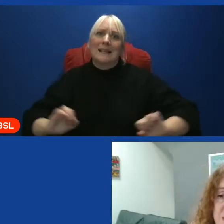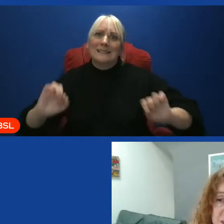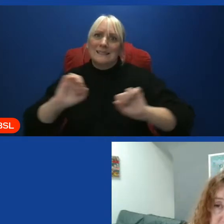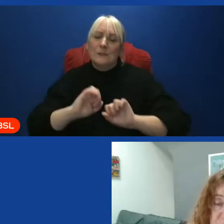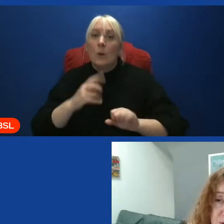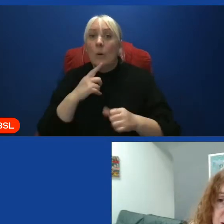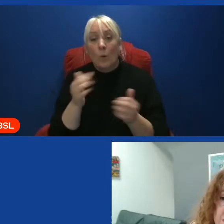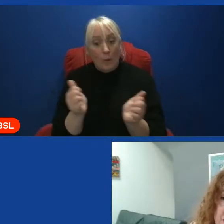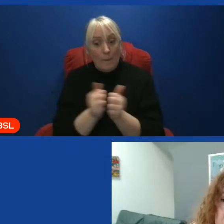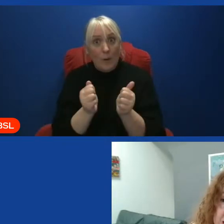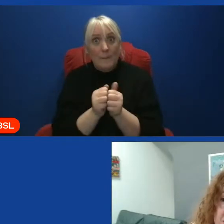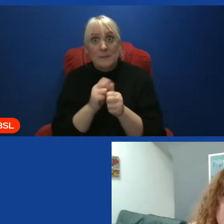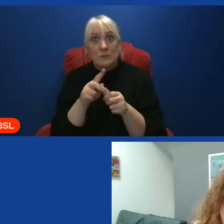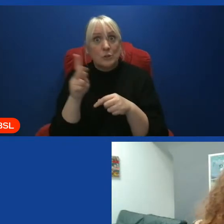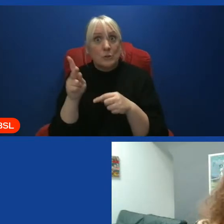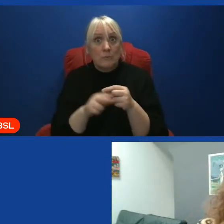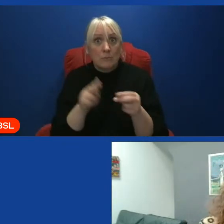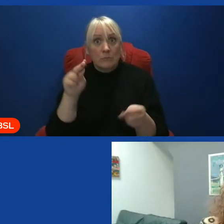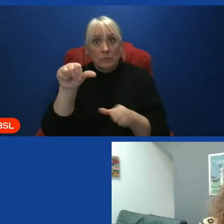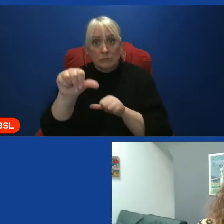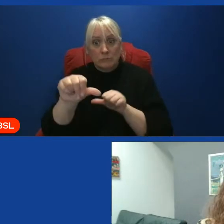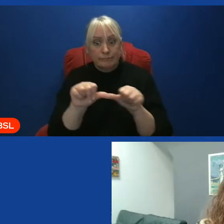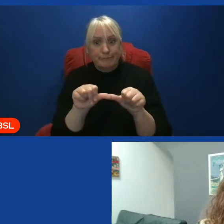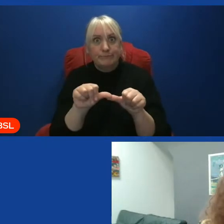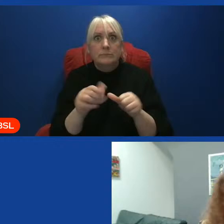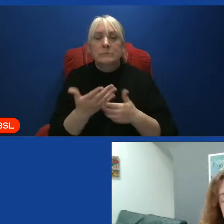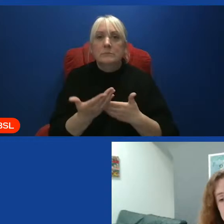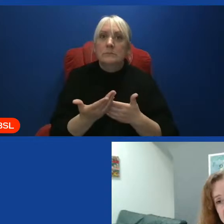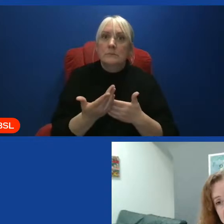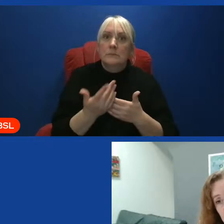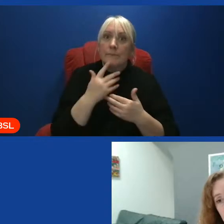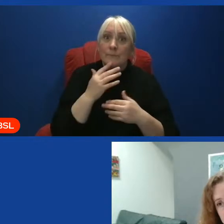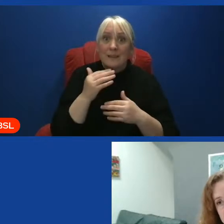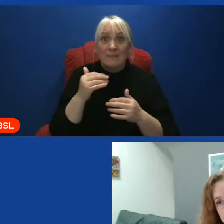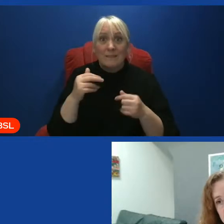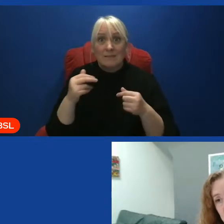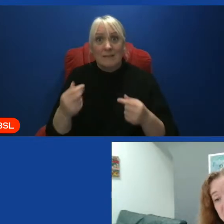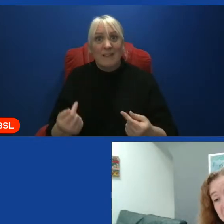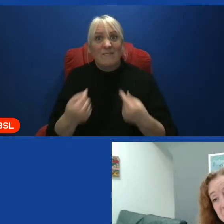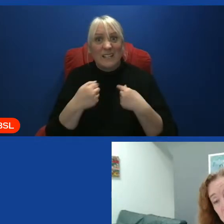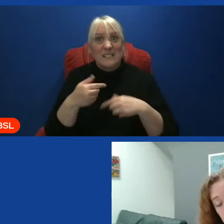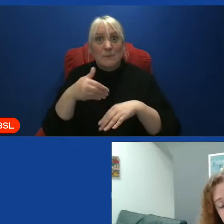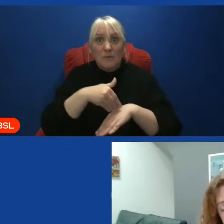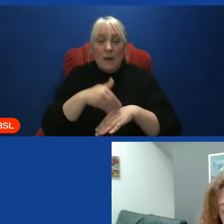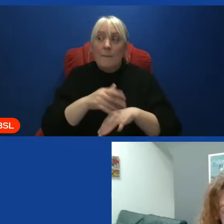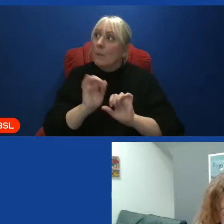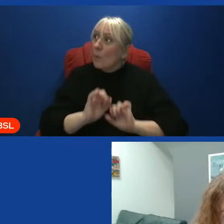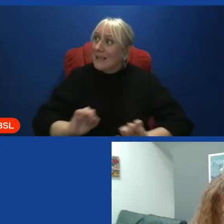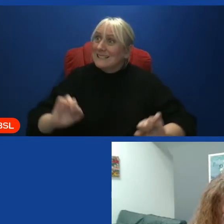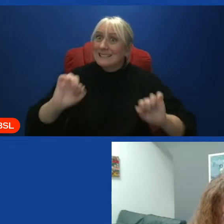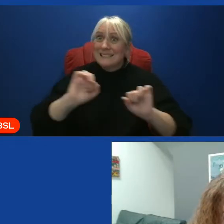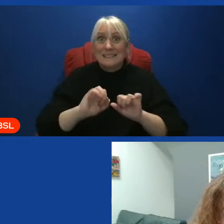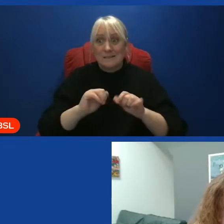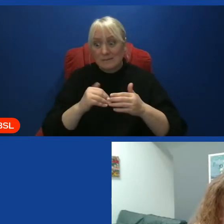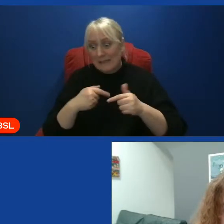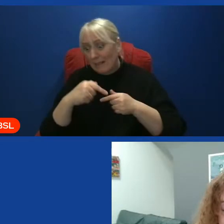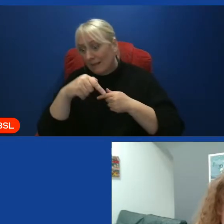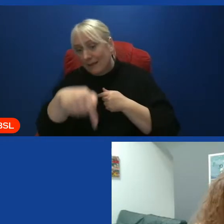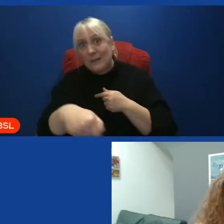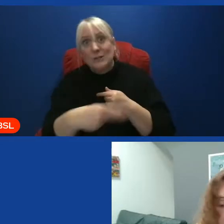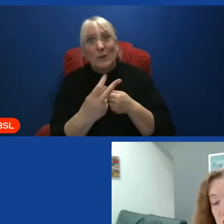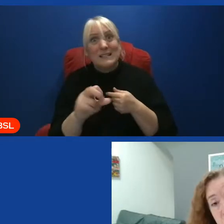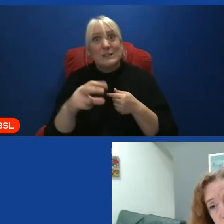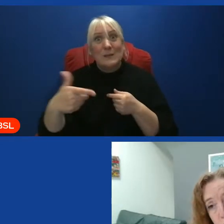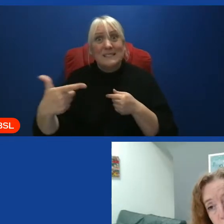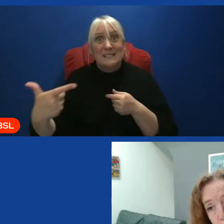they've been the victim of a crime, they wait till 2027 before they can get a court hearing. And of course, the